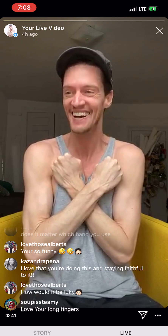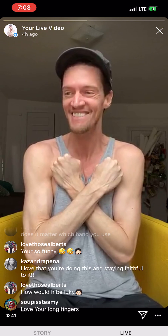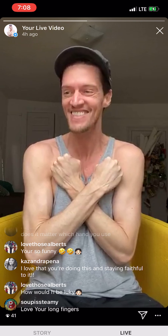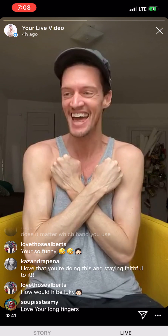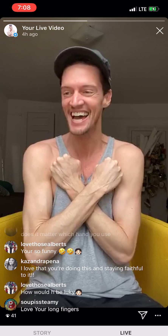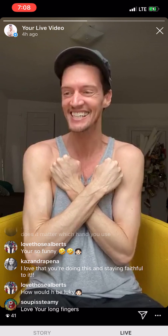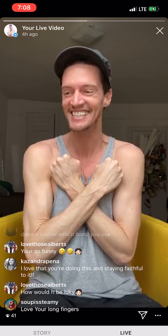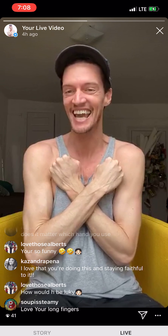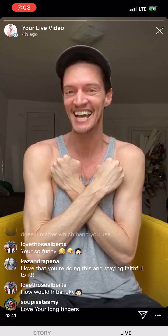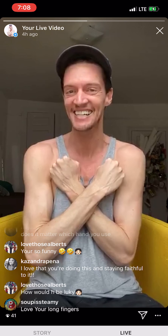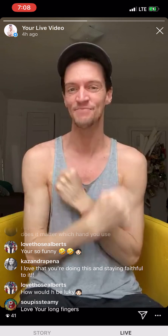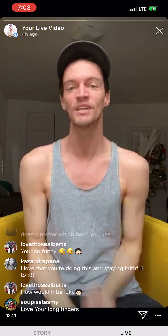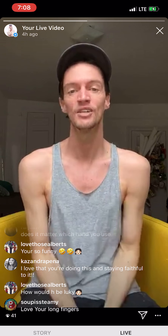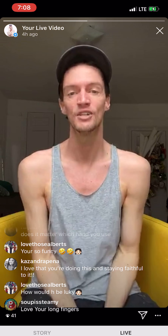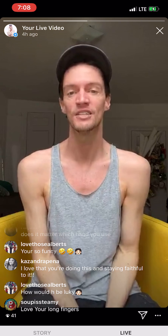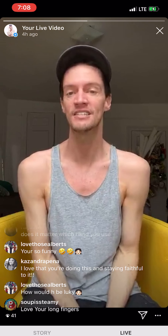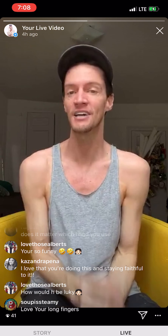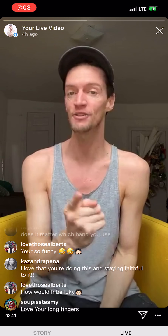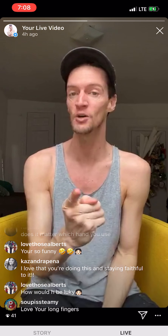that. Yeah. The sign for lonely.